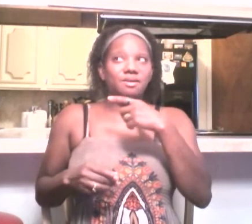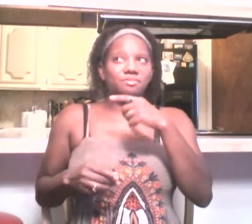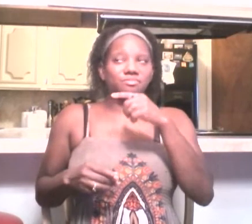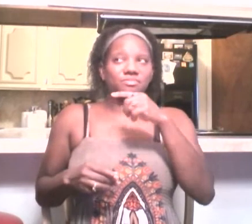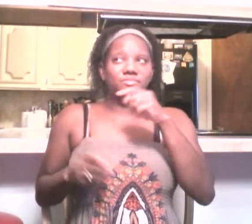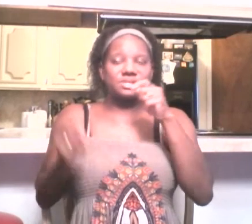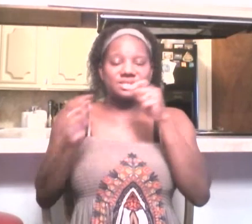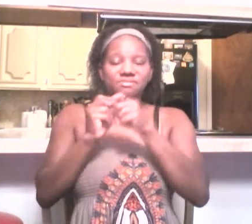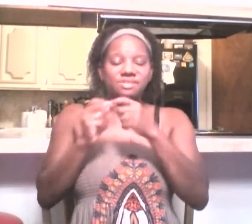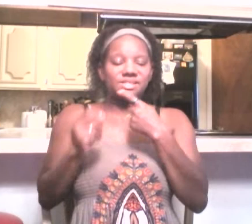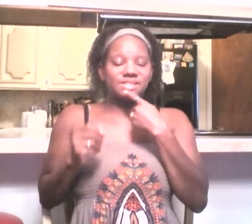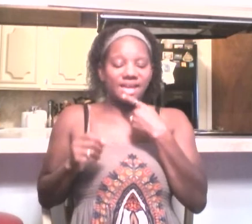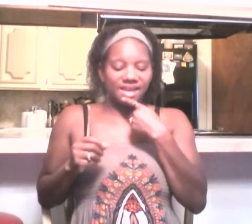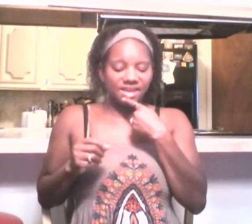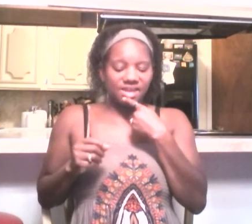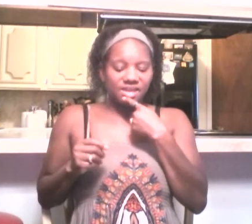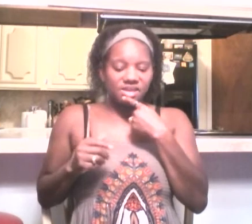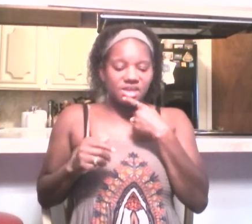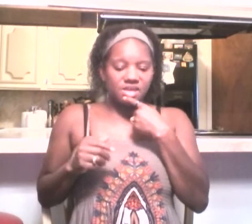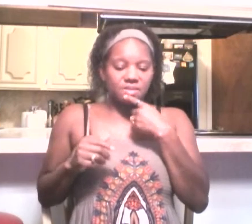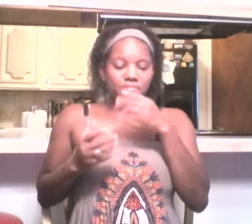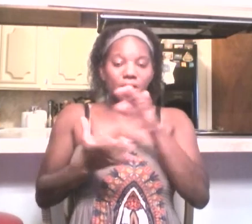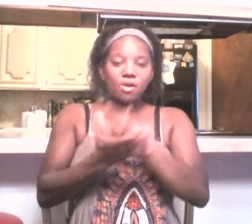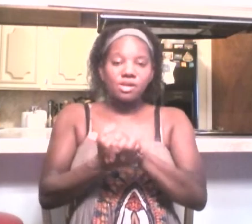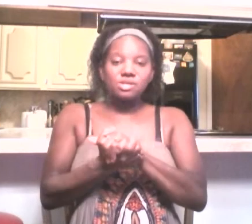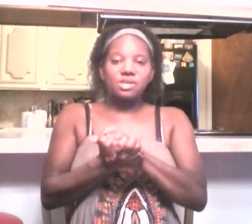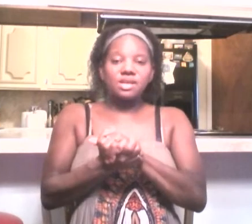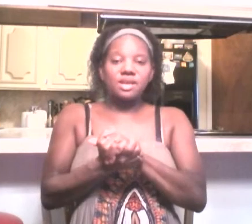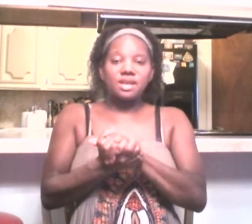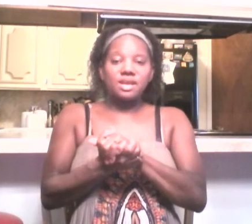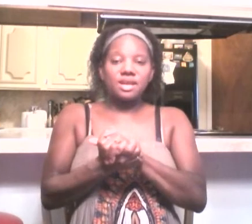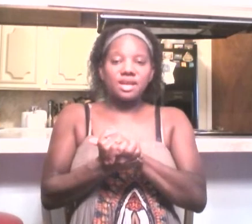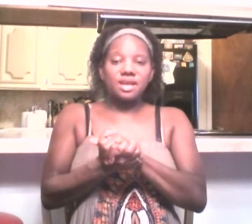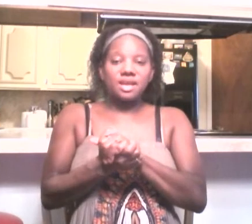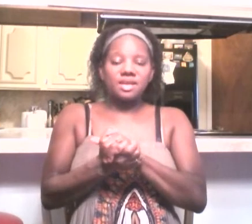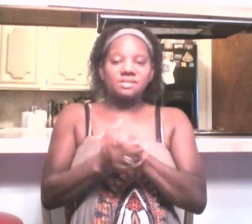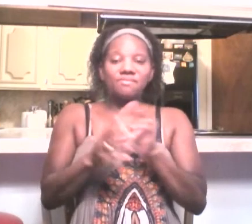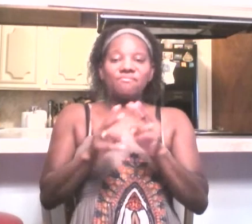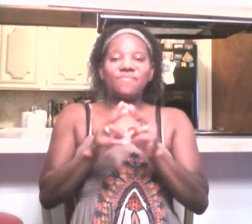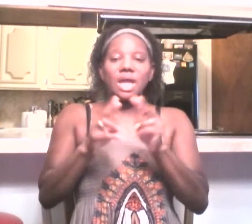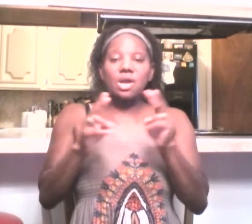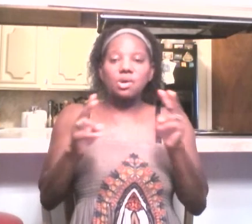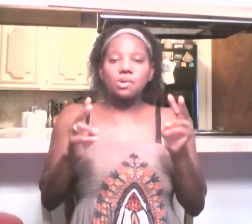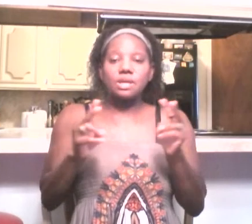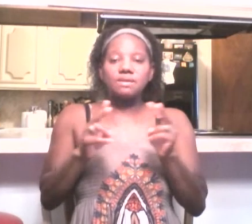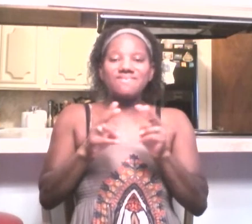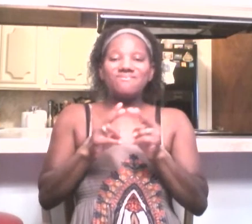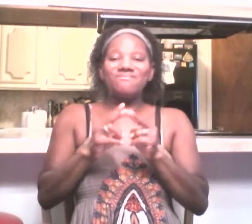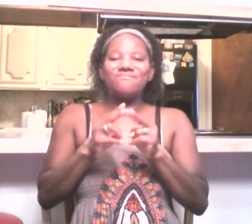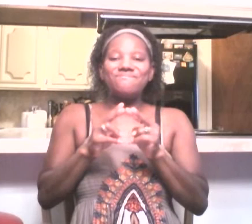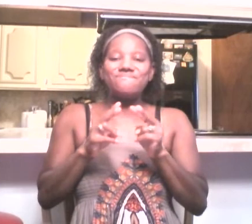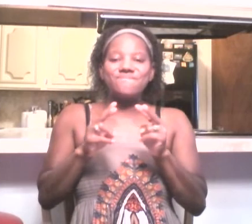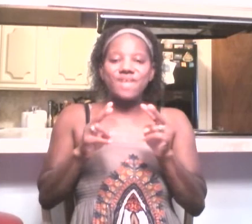I specifically say marriage is a very,